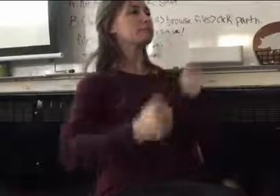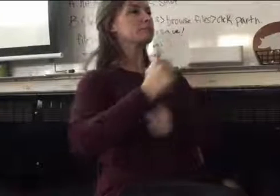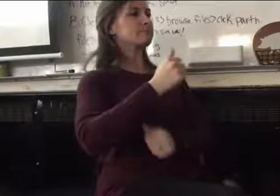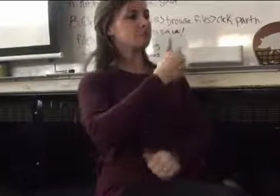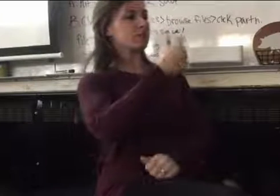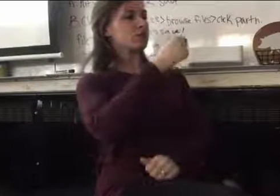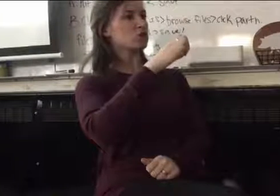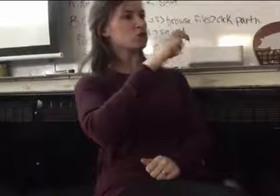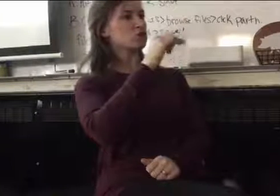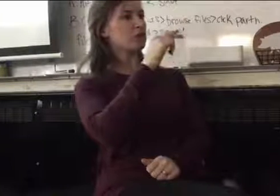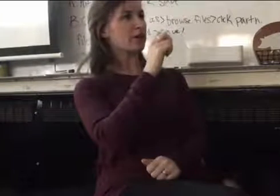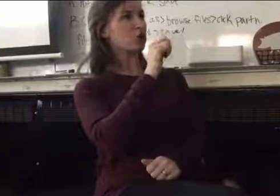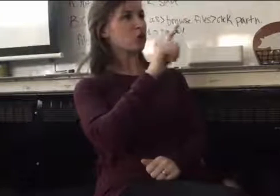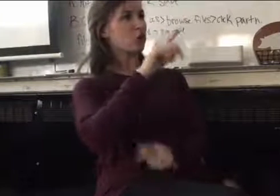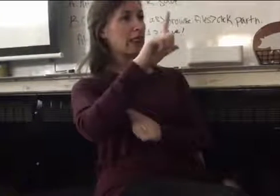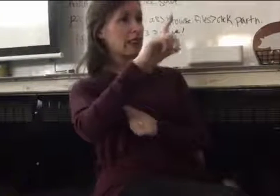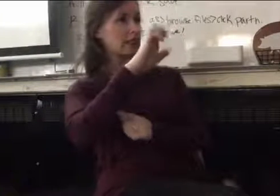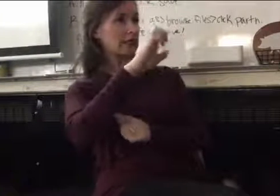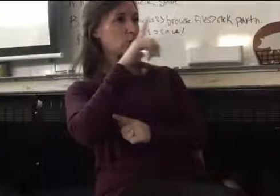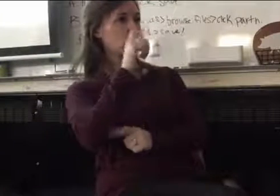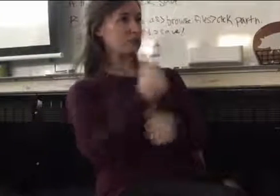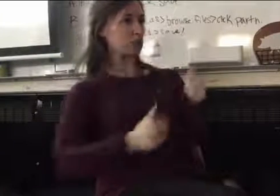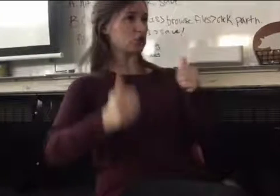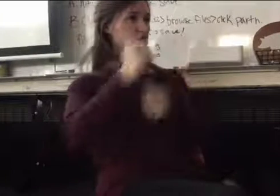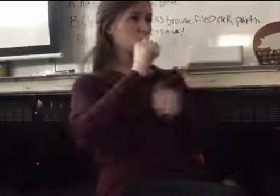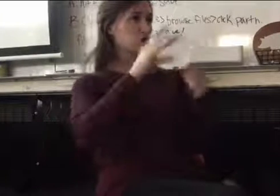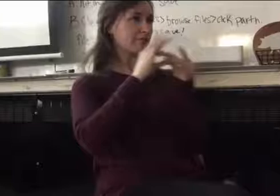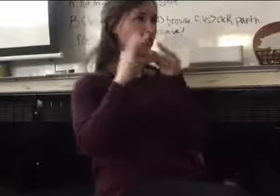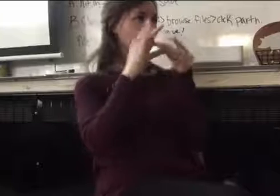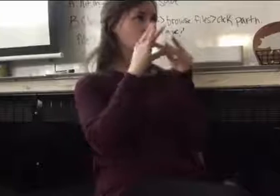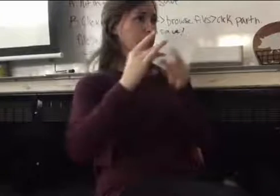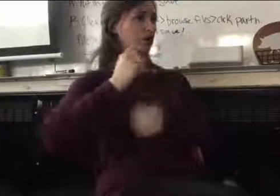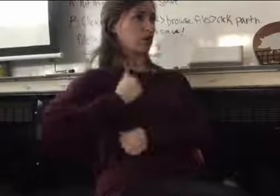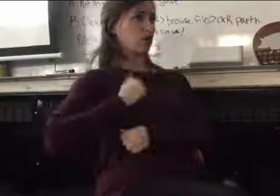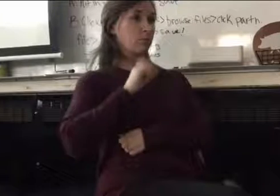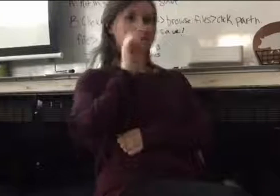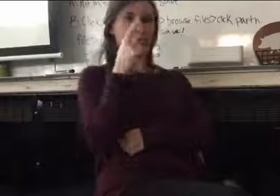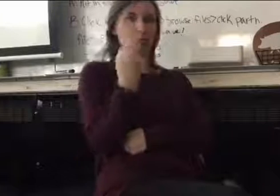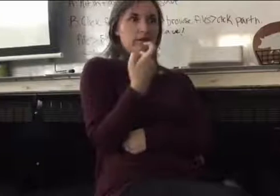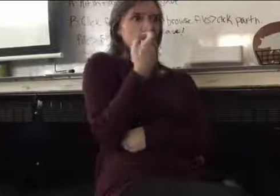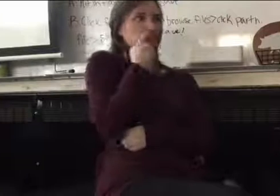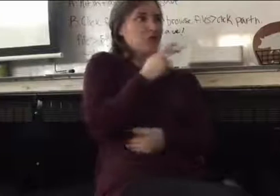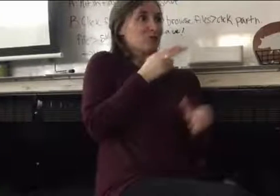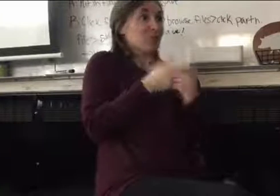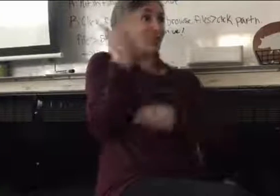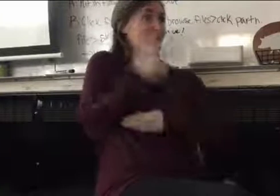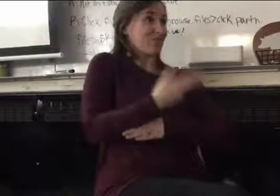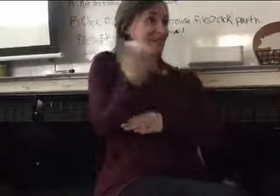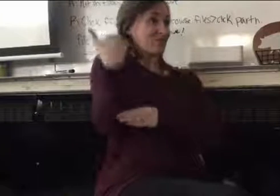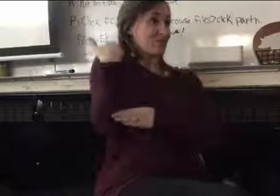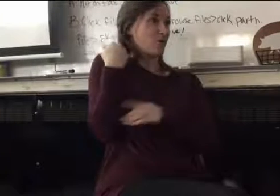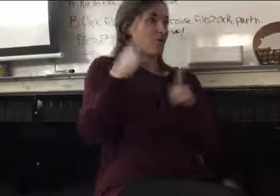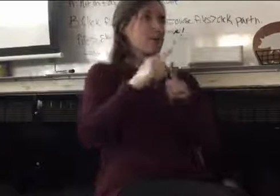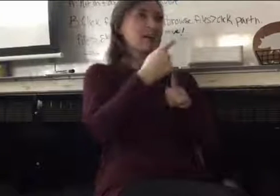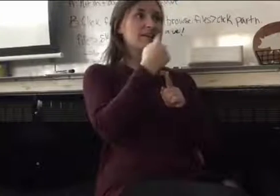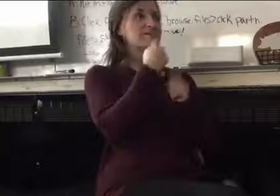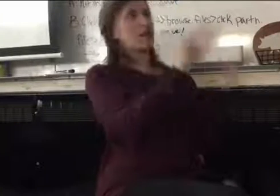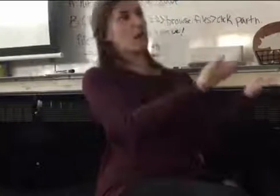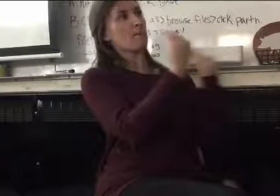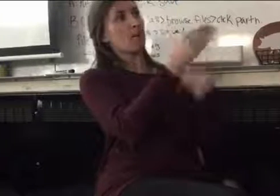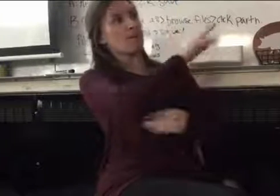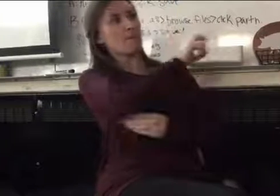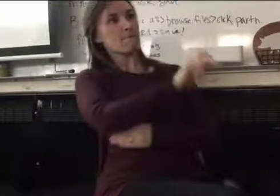was the general of the Union Army. He had only been general for 3 days at this time. He tells him to go round up people and bring them